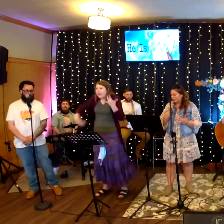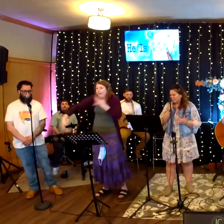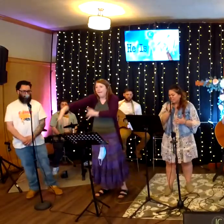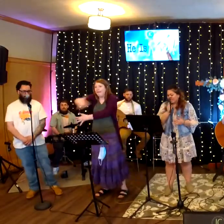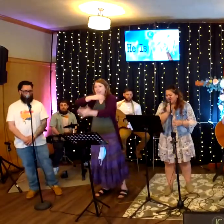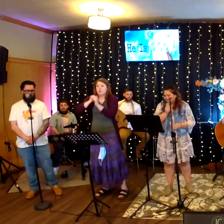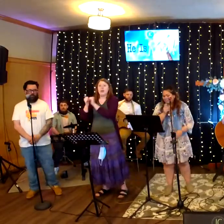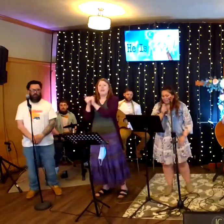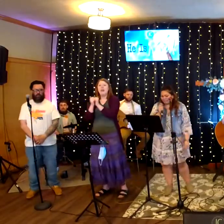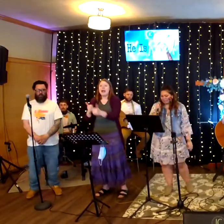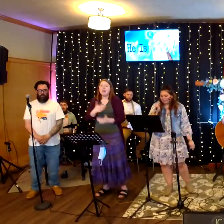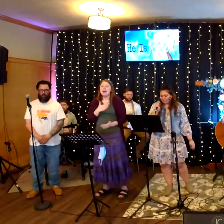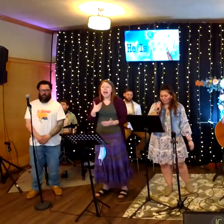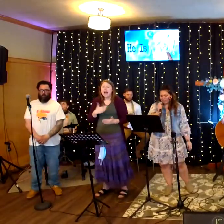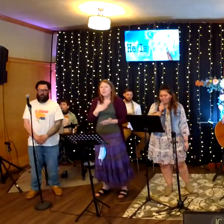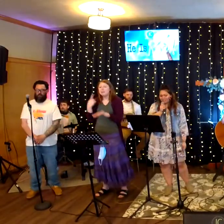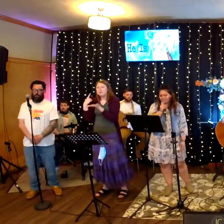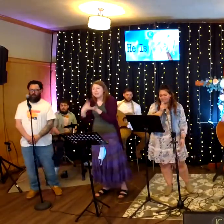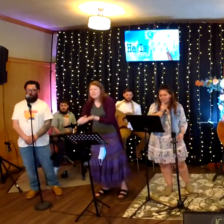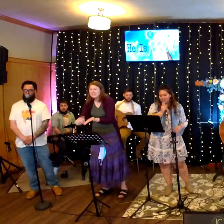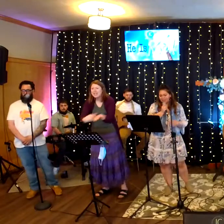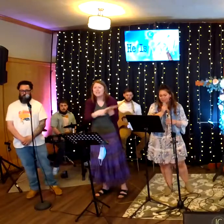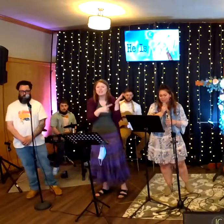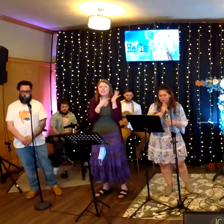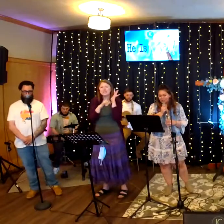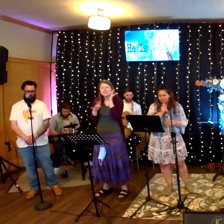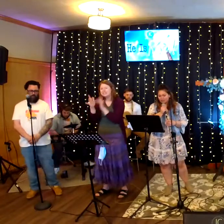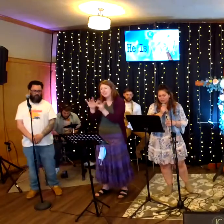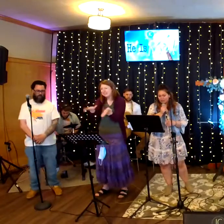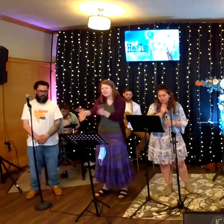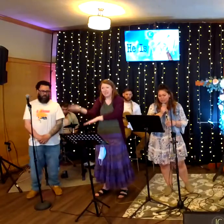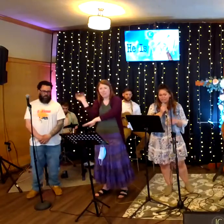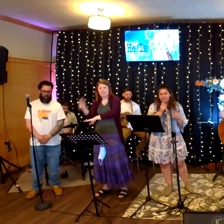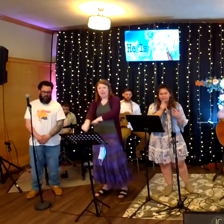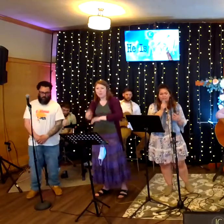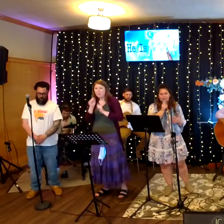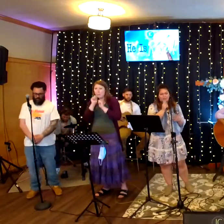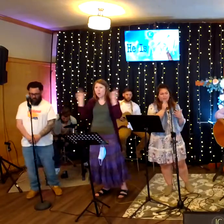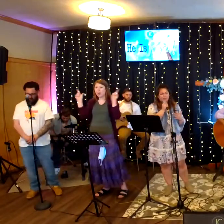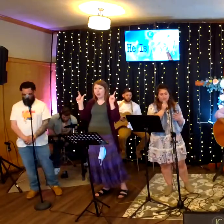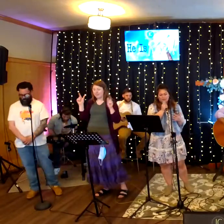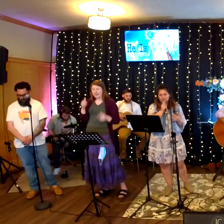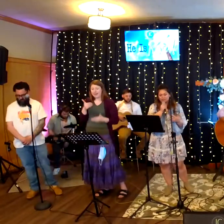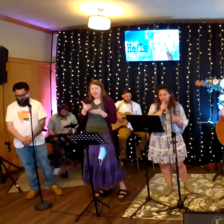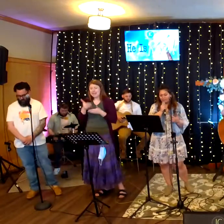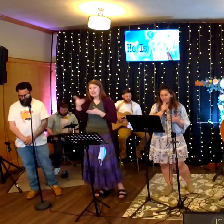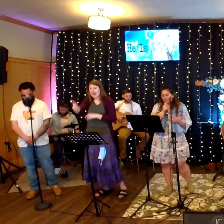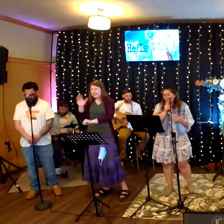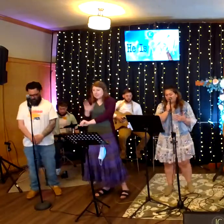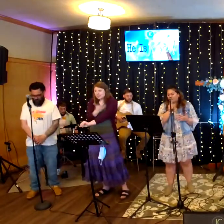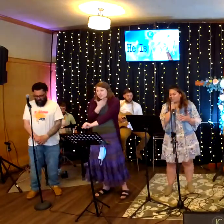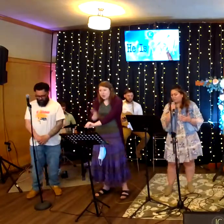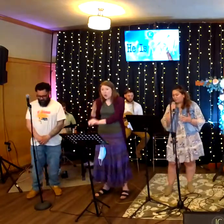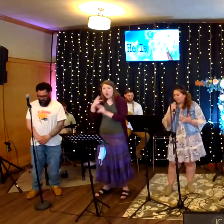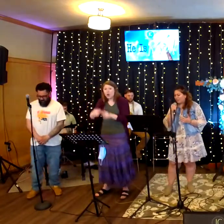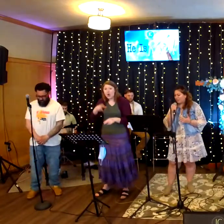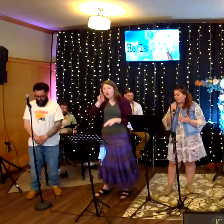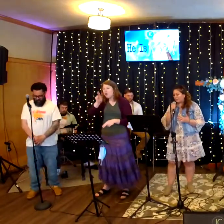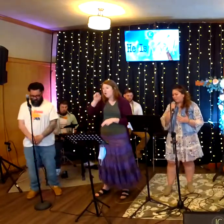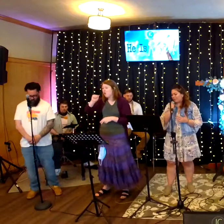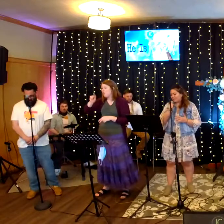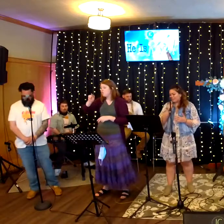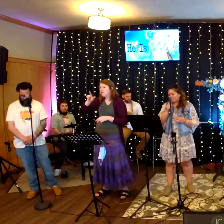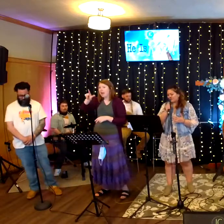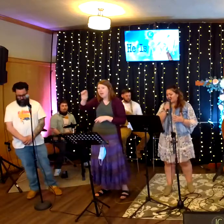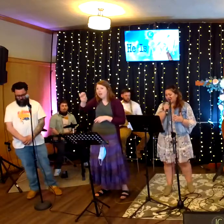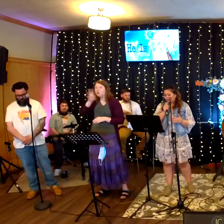resurrection. And the writers of this next song had wrote this song as an anthem for that revival. And even though right now